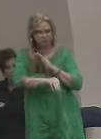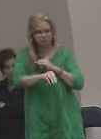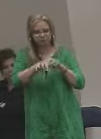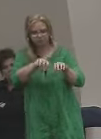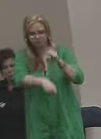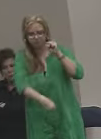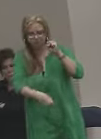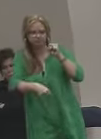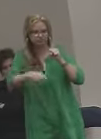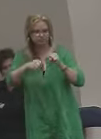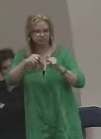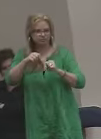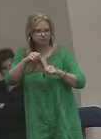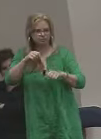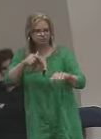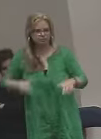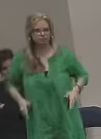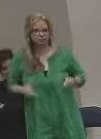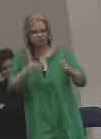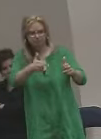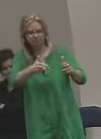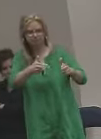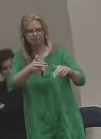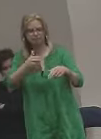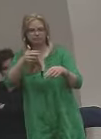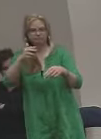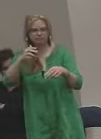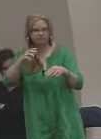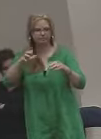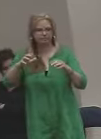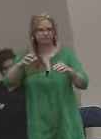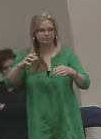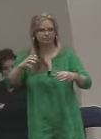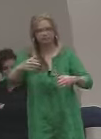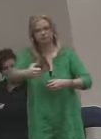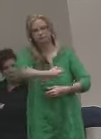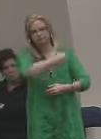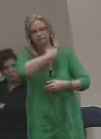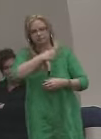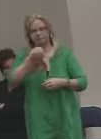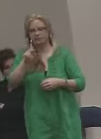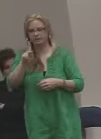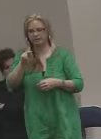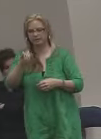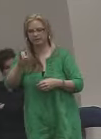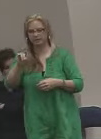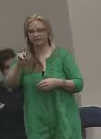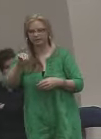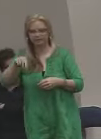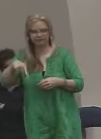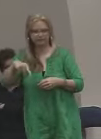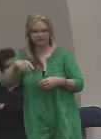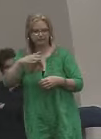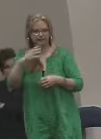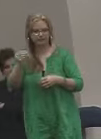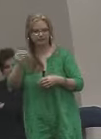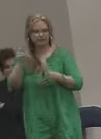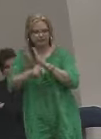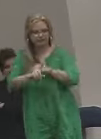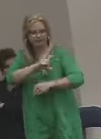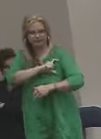armed robberies, aggravated kidnapping, killing a policeman. I had no sympathy